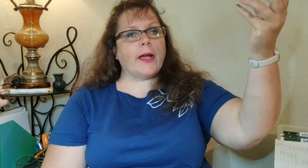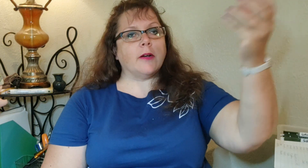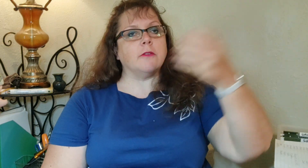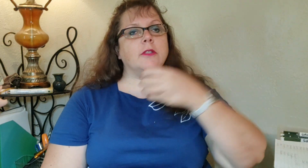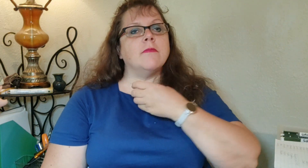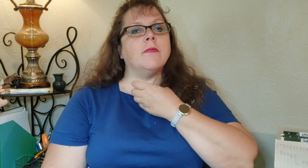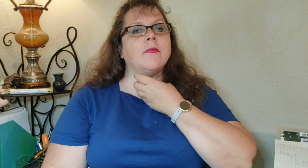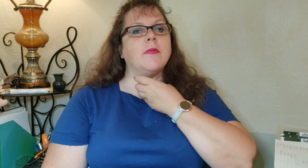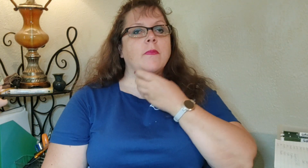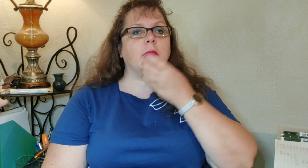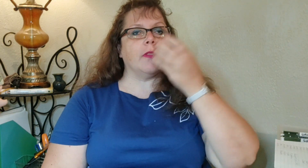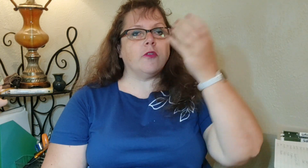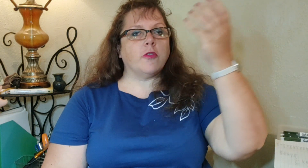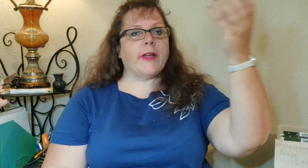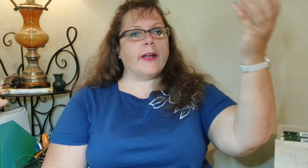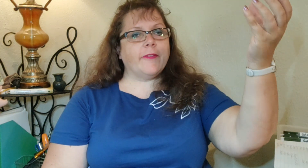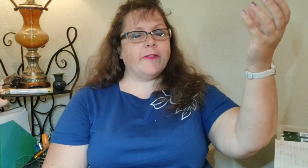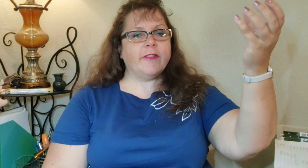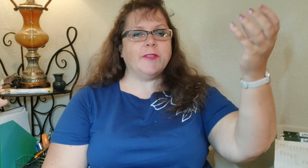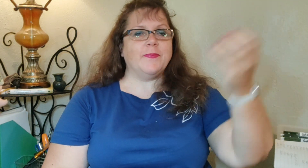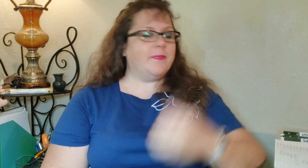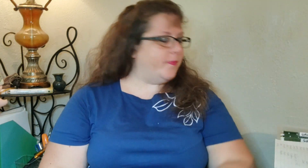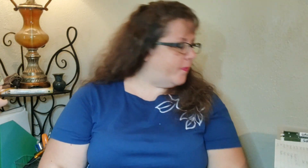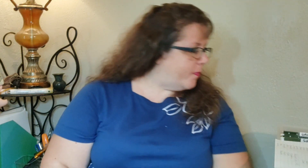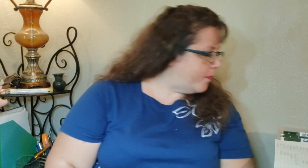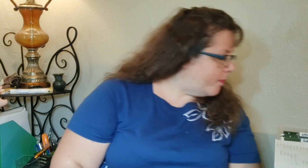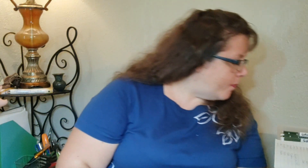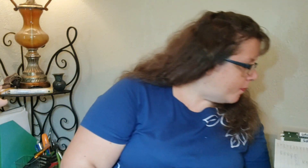out. Giraffe.